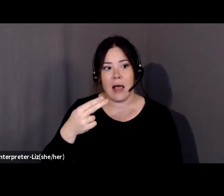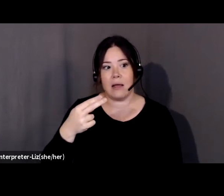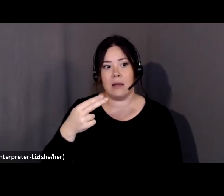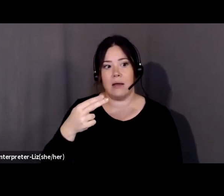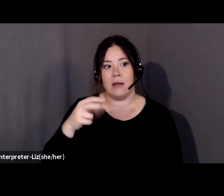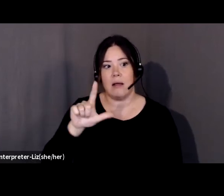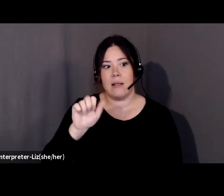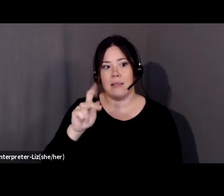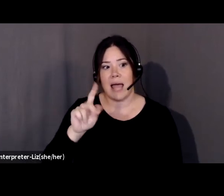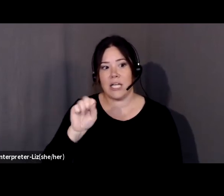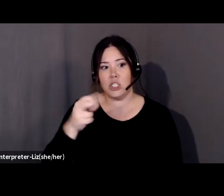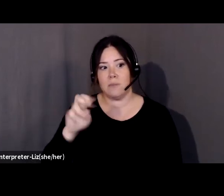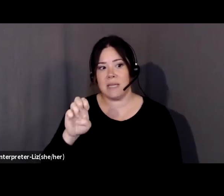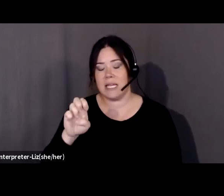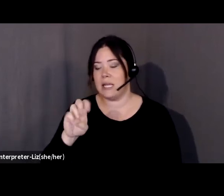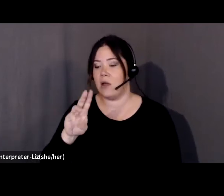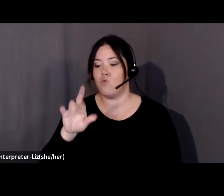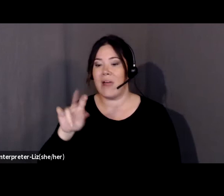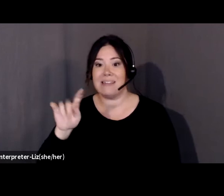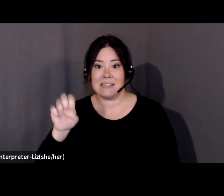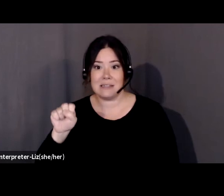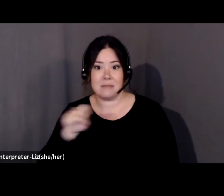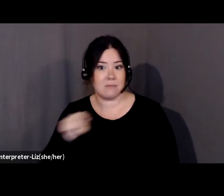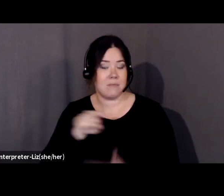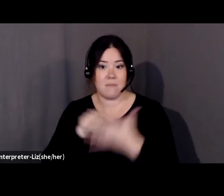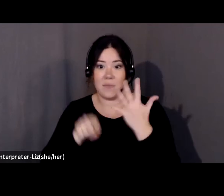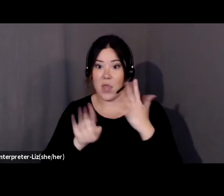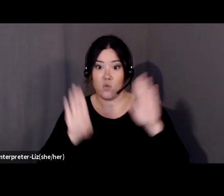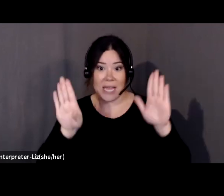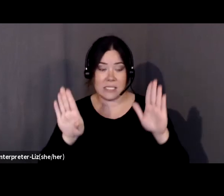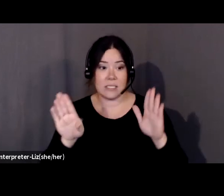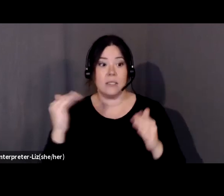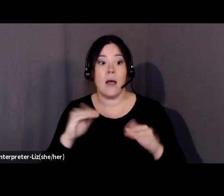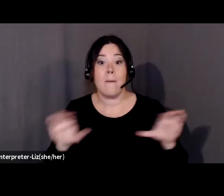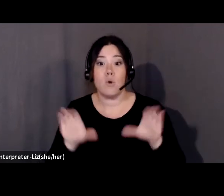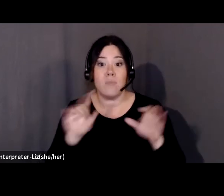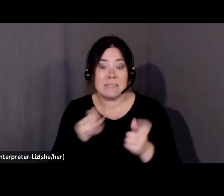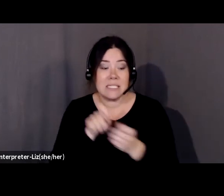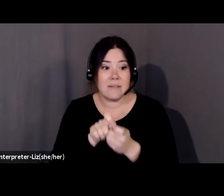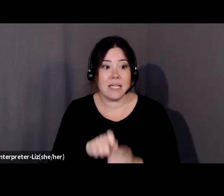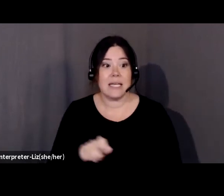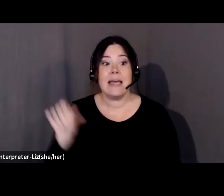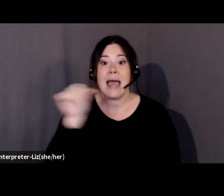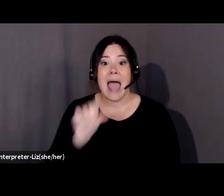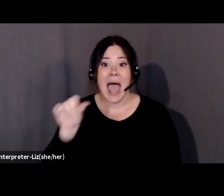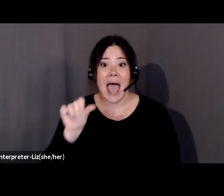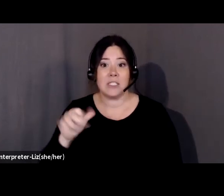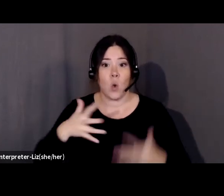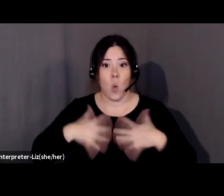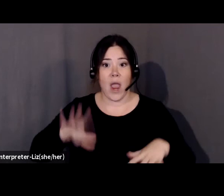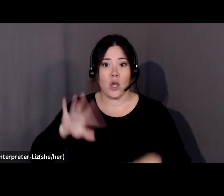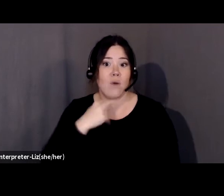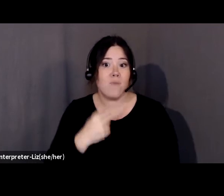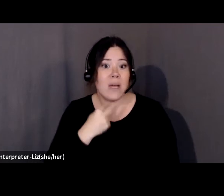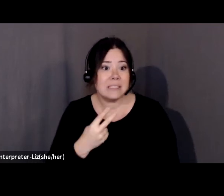on Instagram that are great. Movement specifically, at Wear Your Voice magazine is a great one. They publish a lot of really